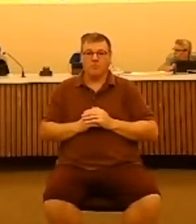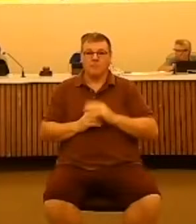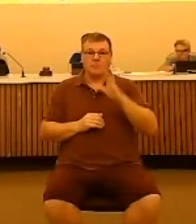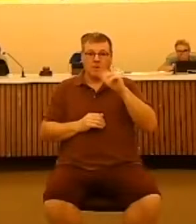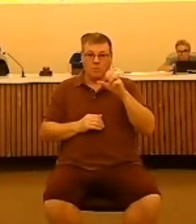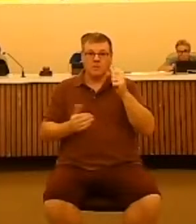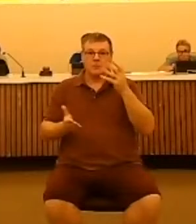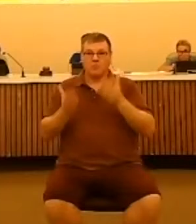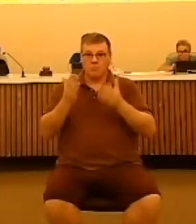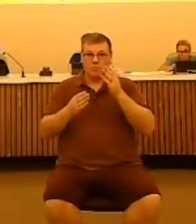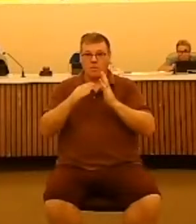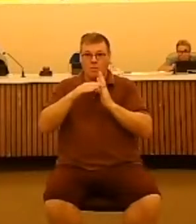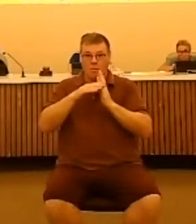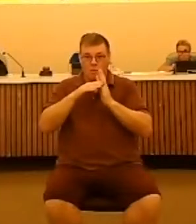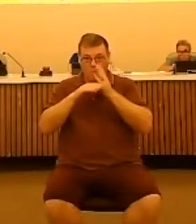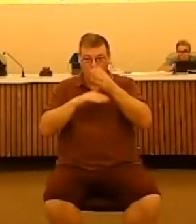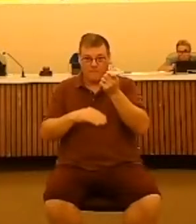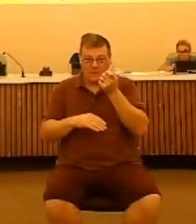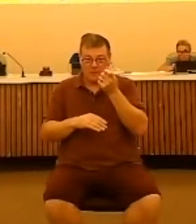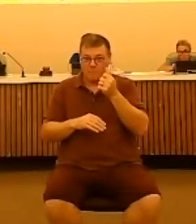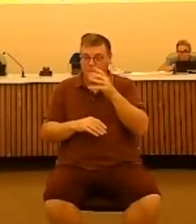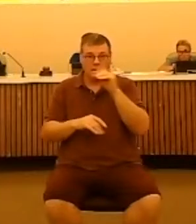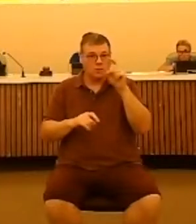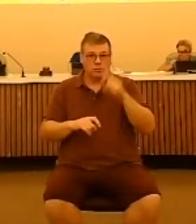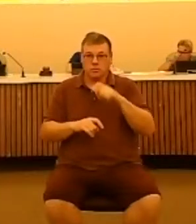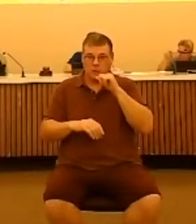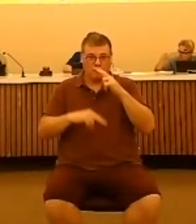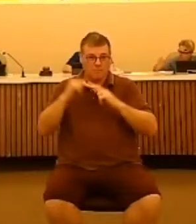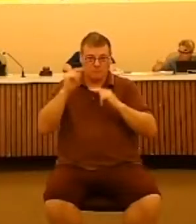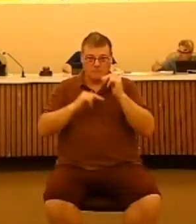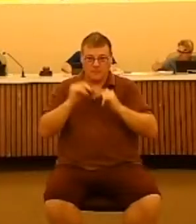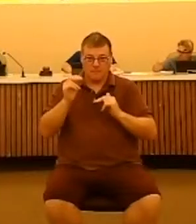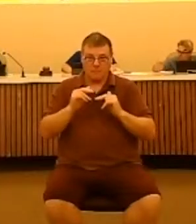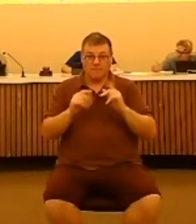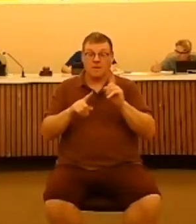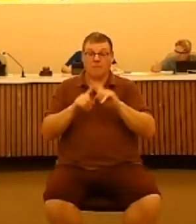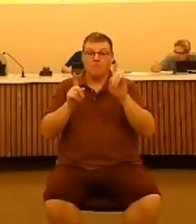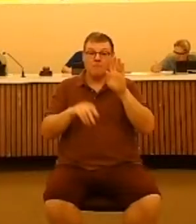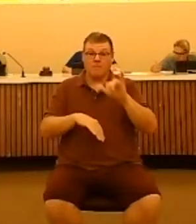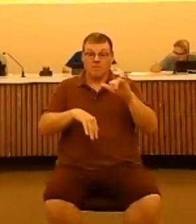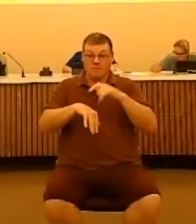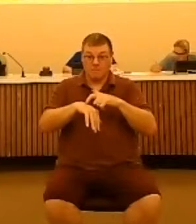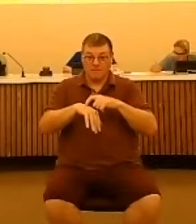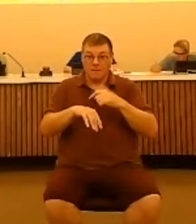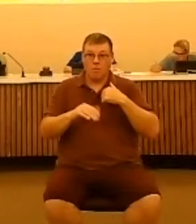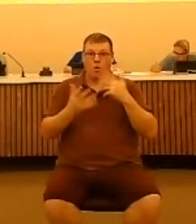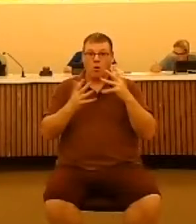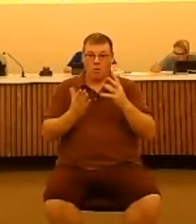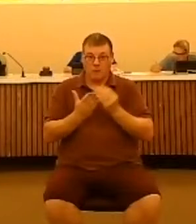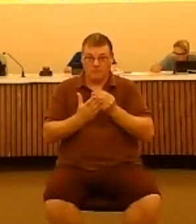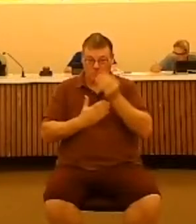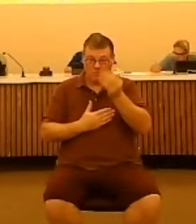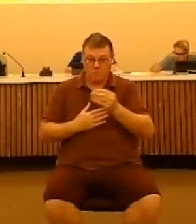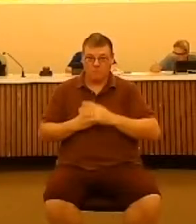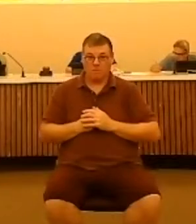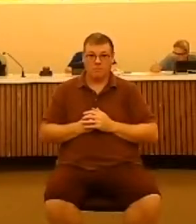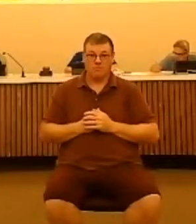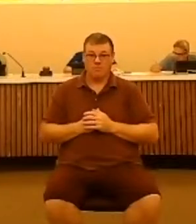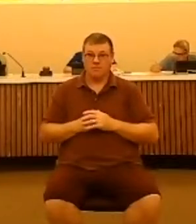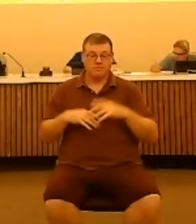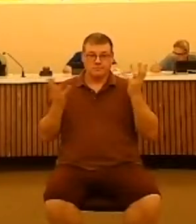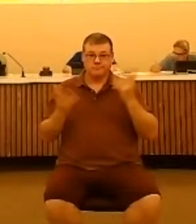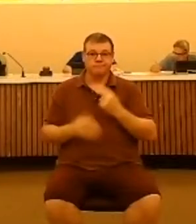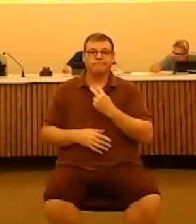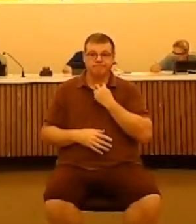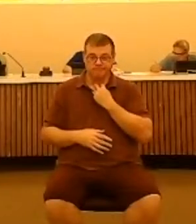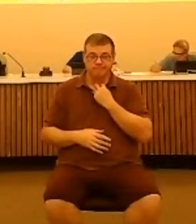was probably over a little bit and shouldn't have been built. But by that time, we had already bought it, so we were up the creek